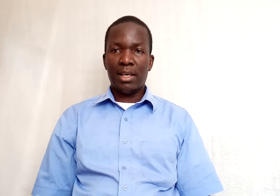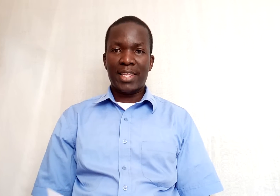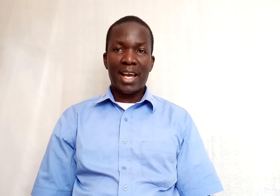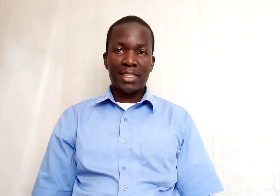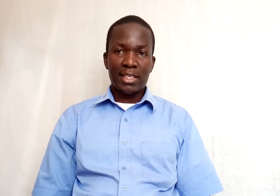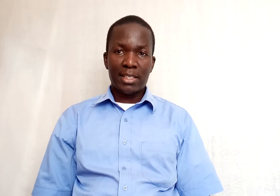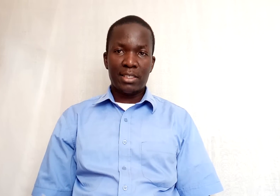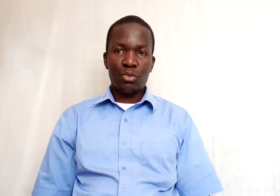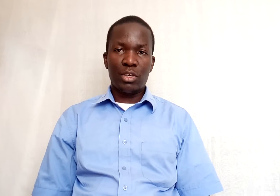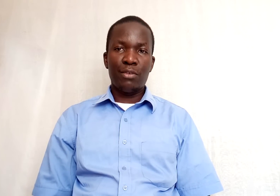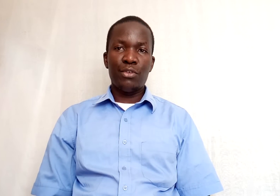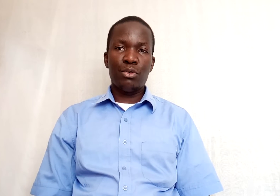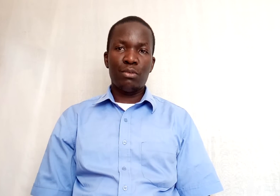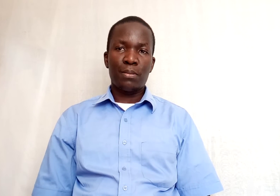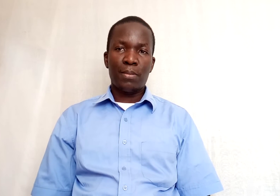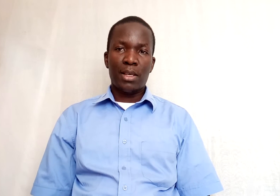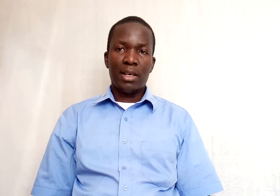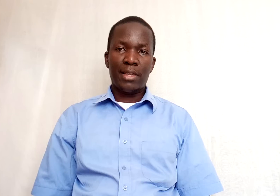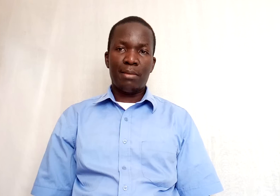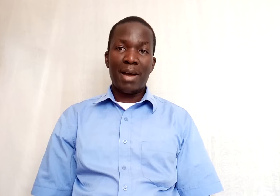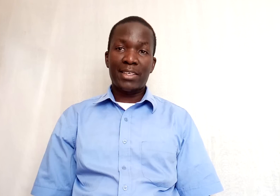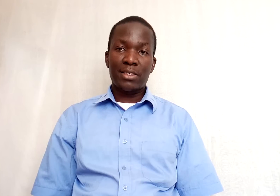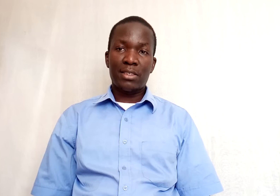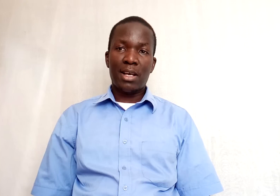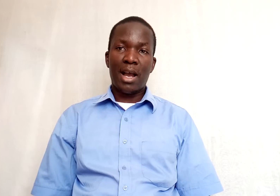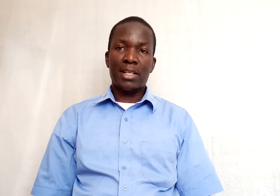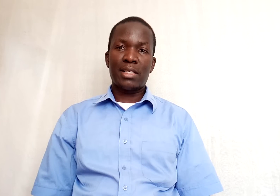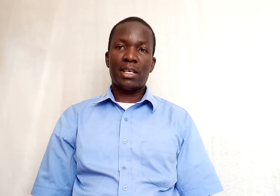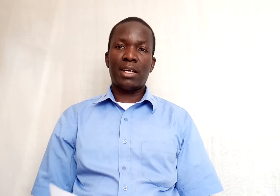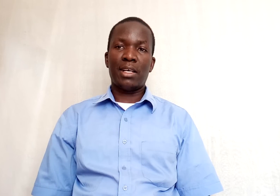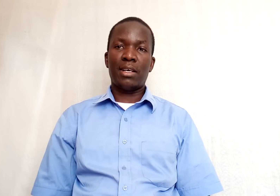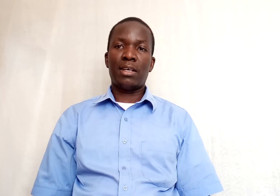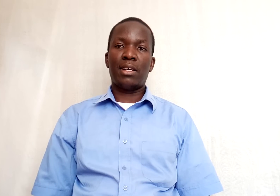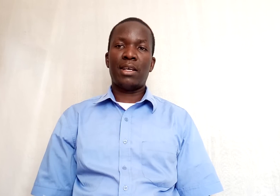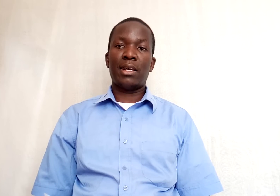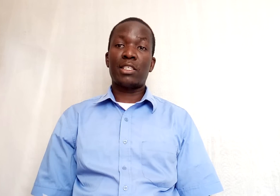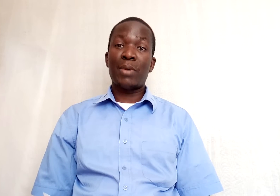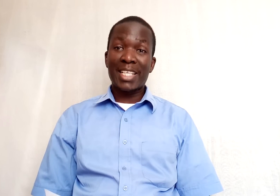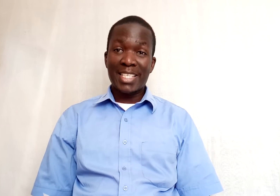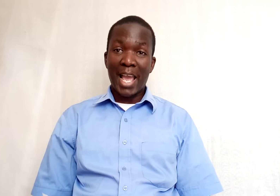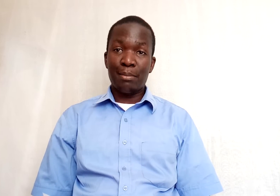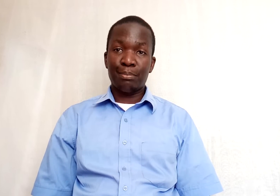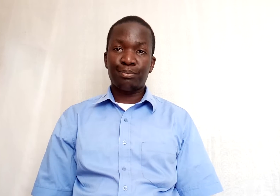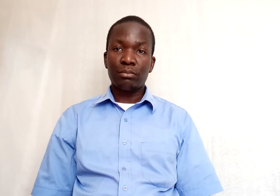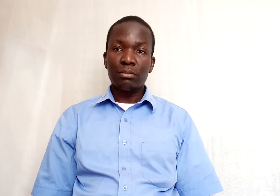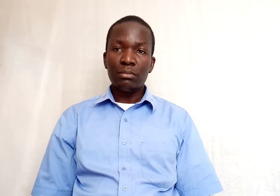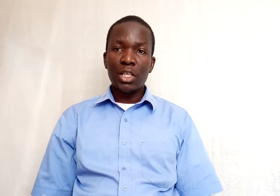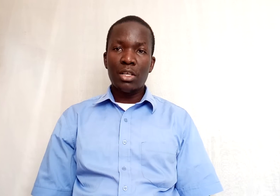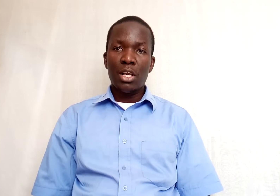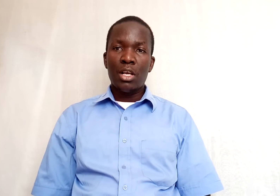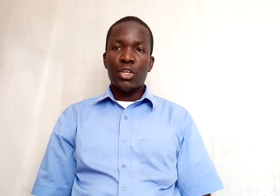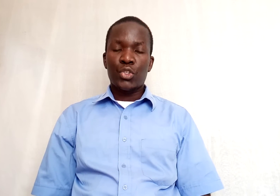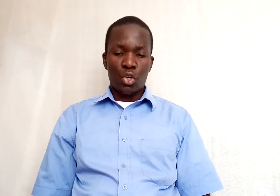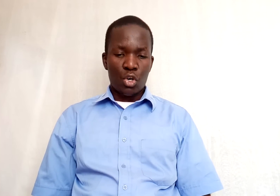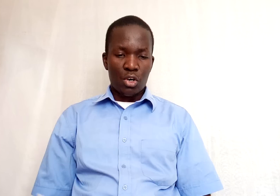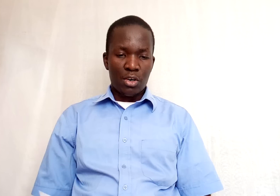the answers to give you the marks at expected time. So